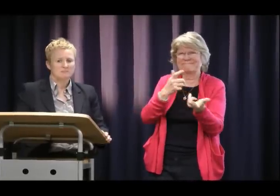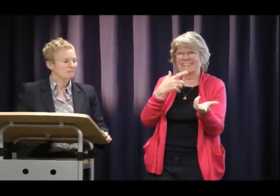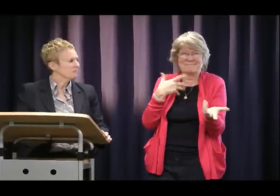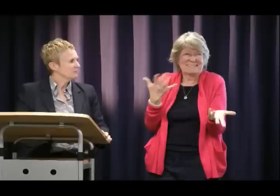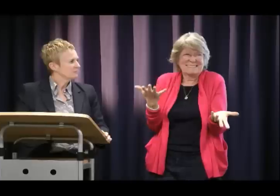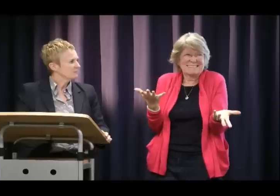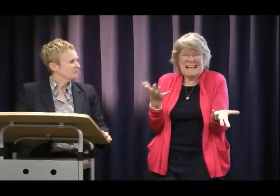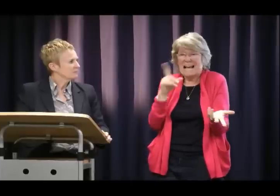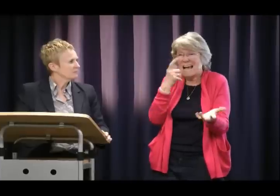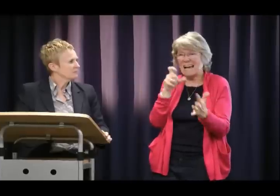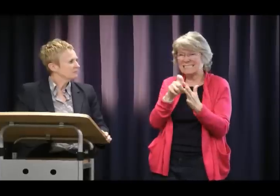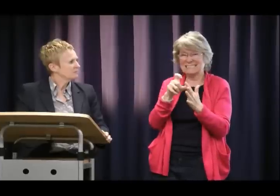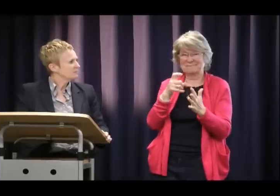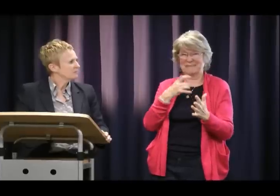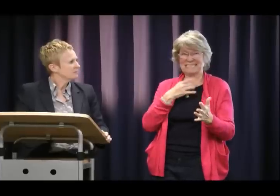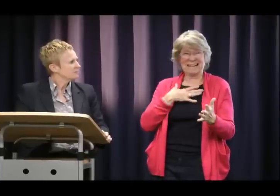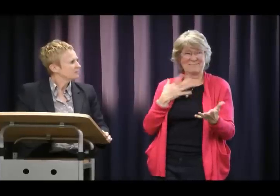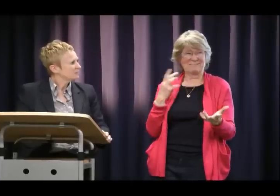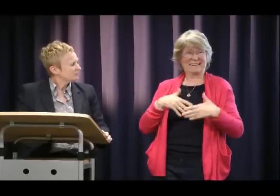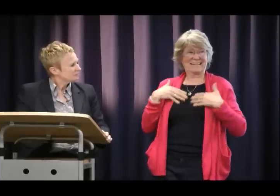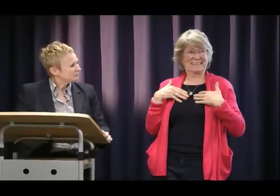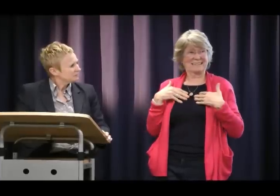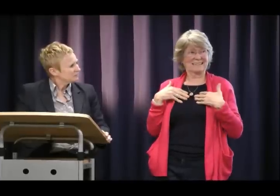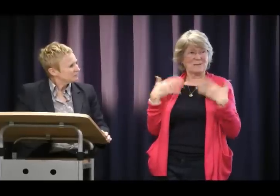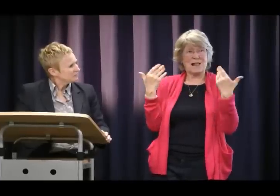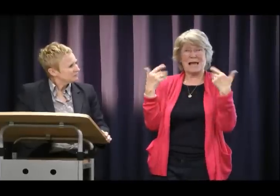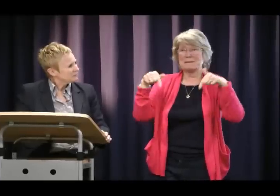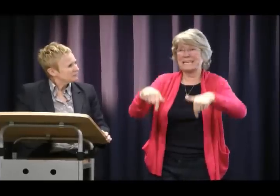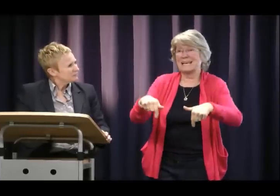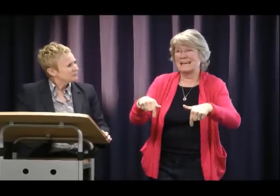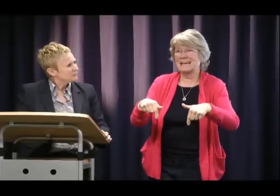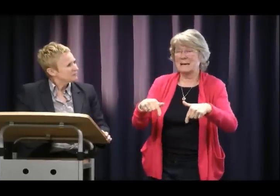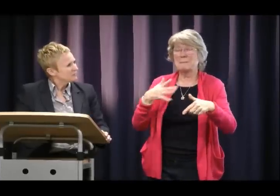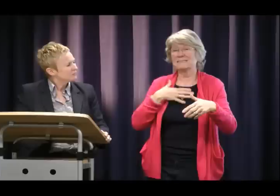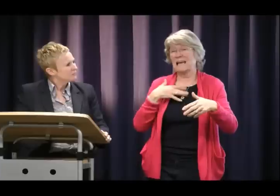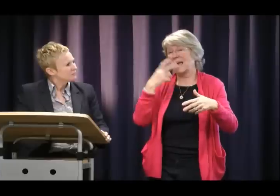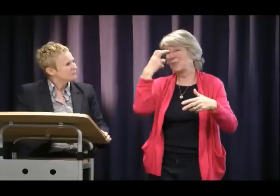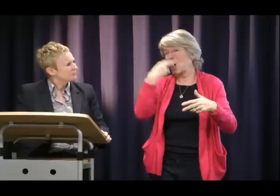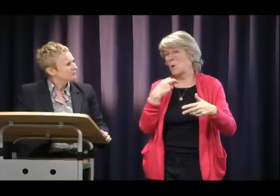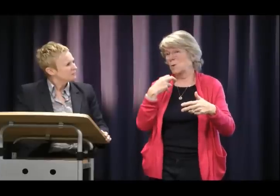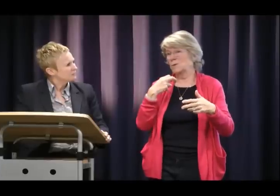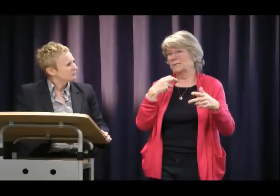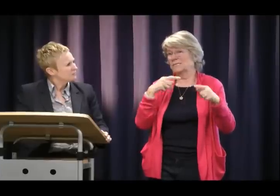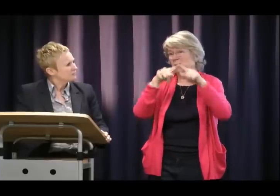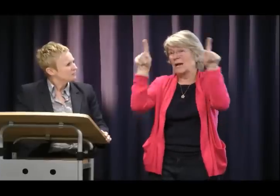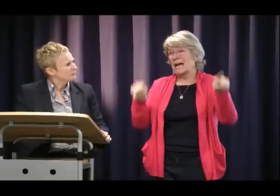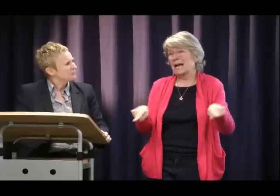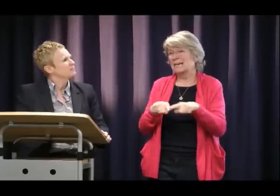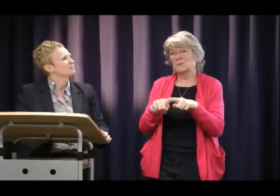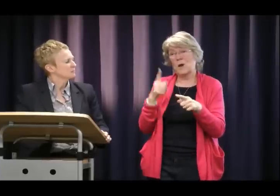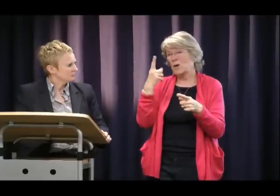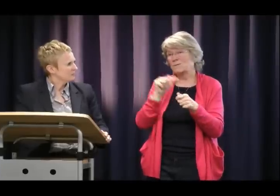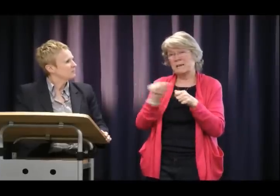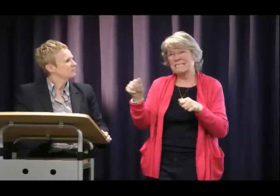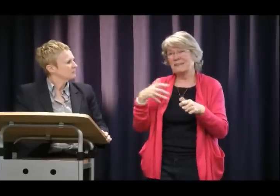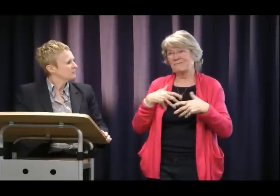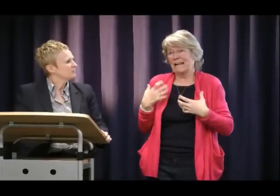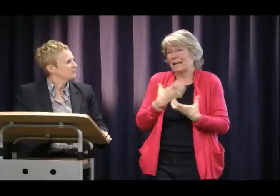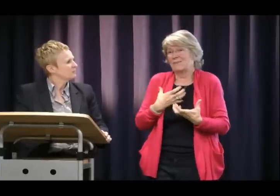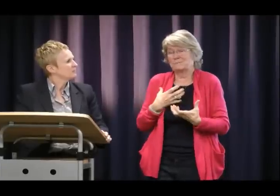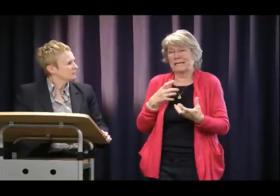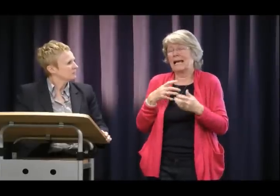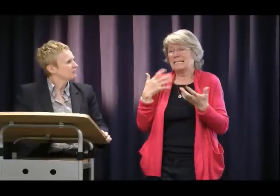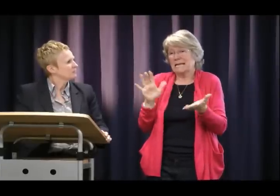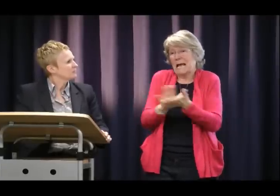and I just find it difficult. I don't necessarily feel so welcome here.